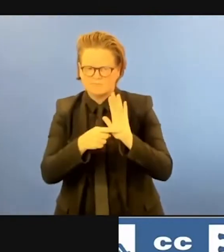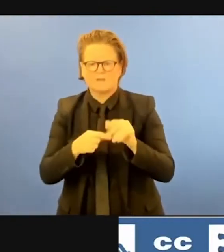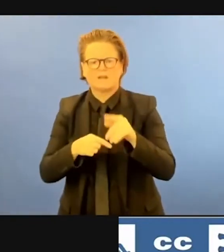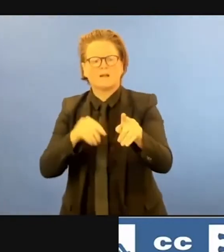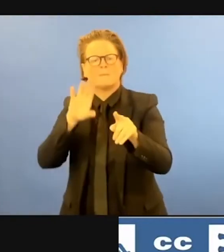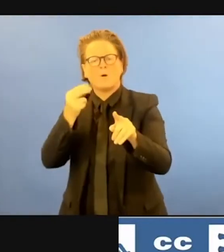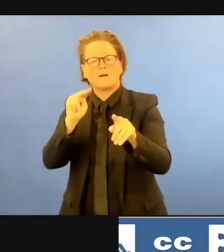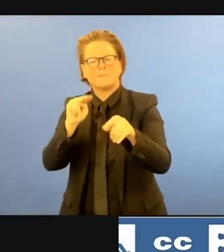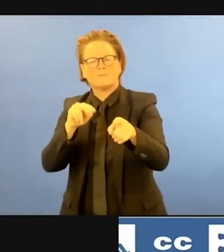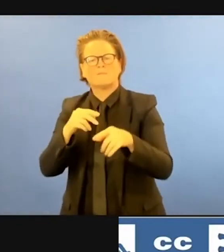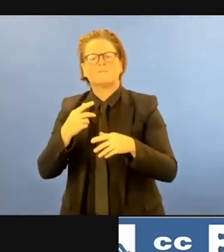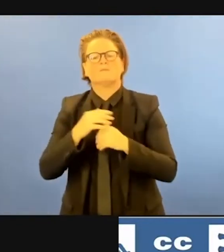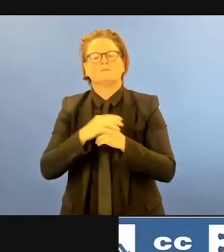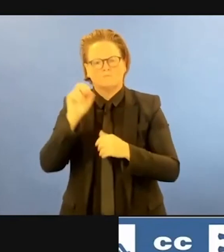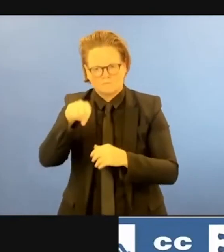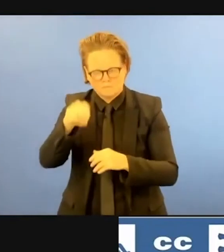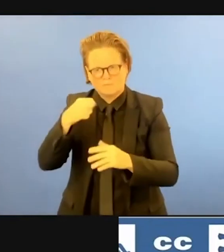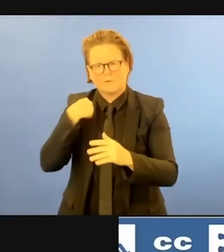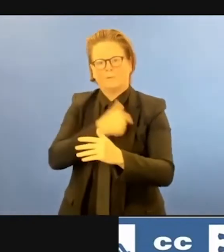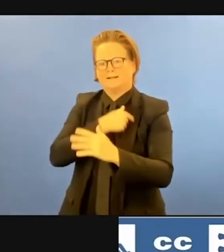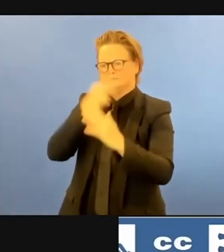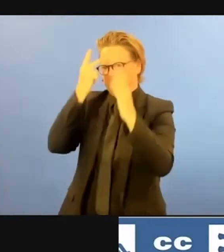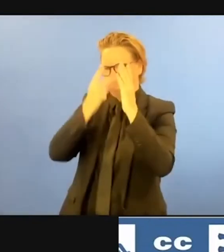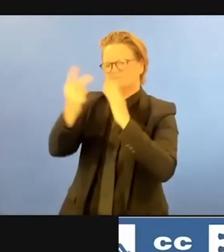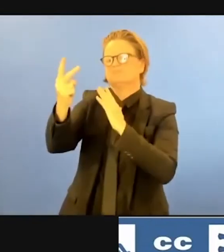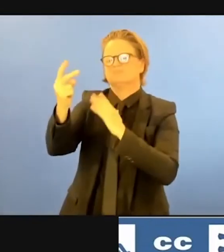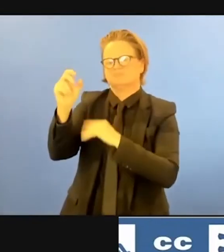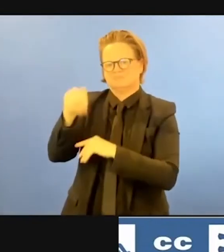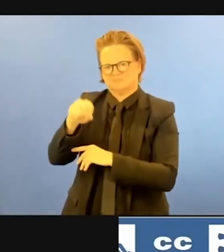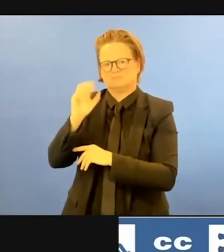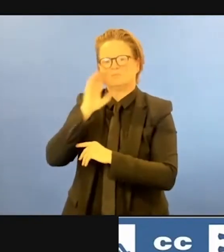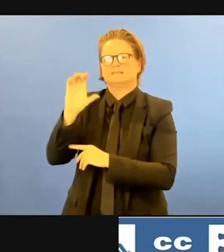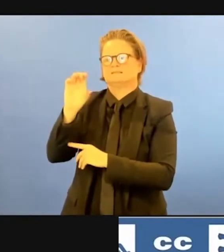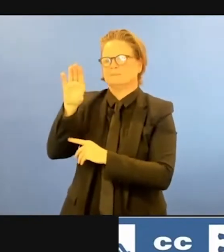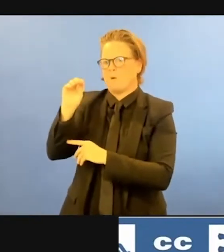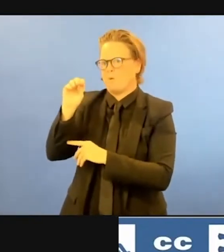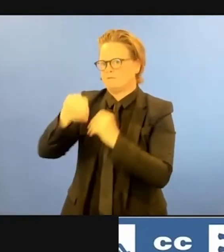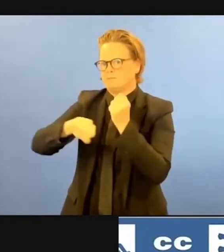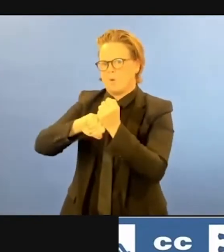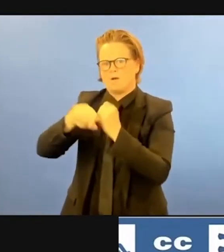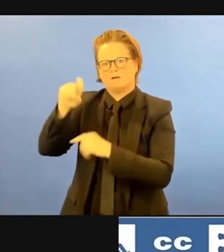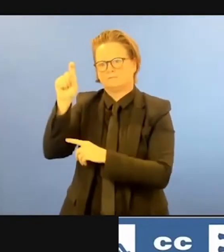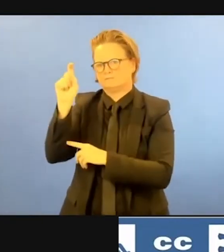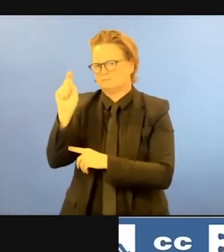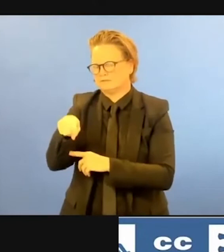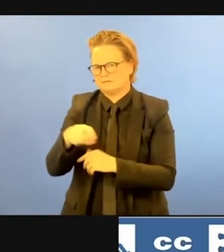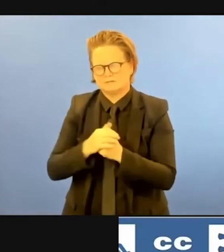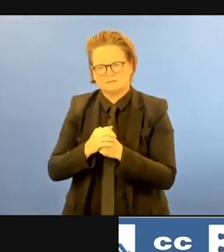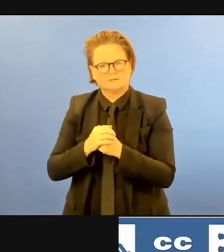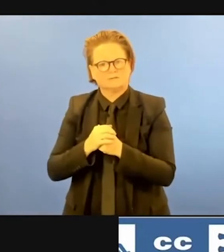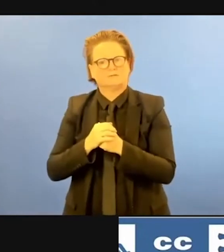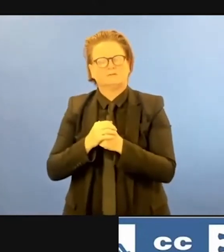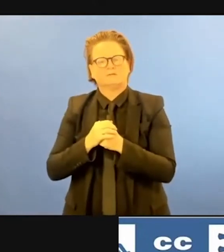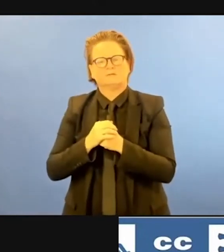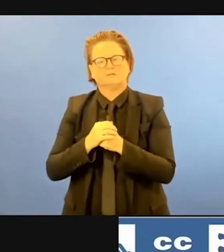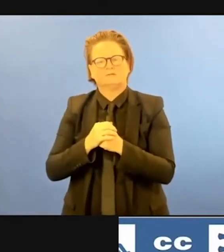support as we begin to really evolve our neighborhood and mobile sites so that we can target specific populations that are